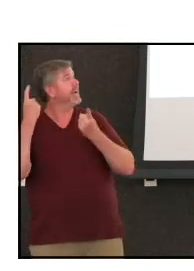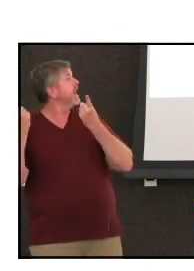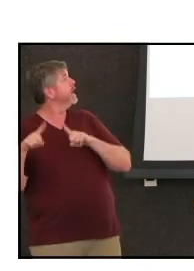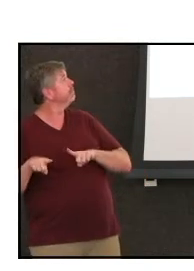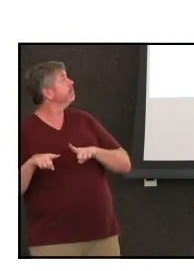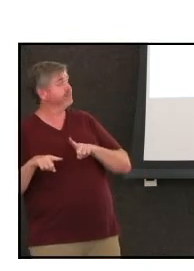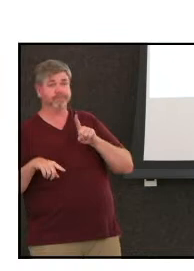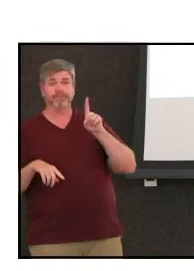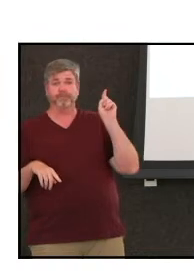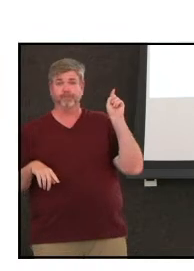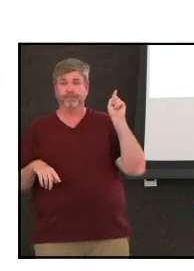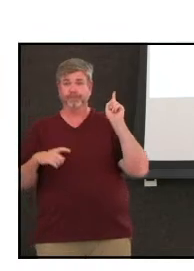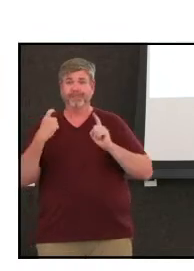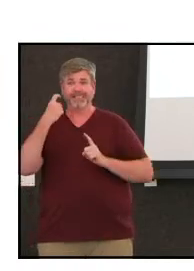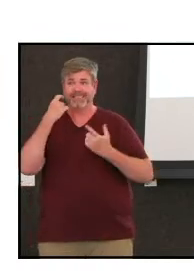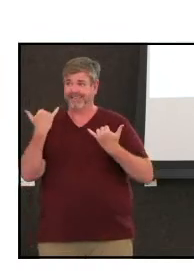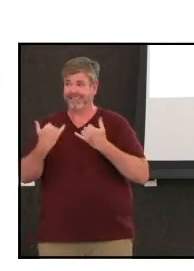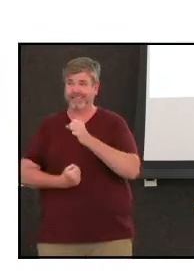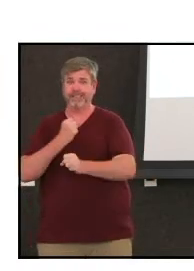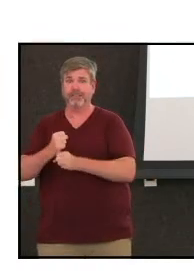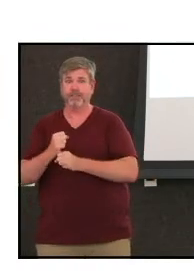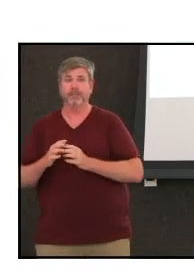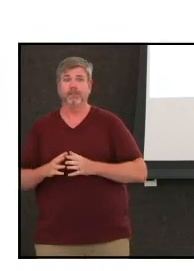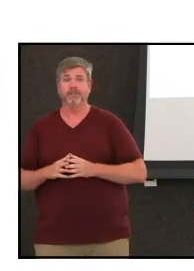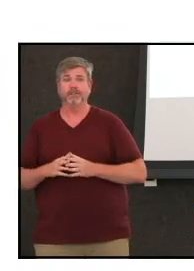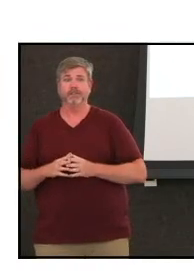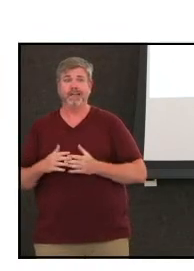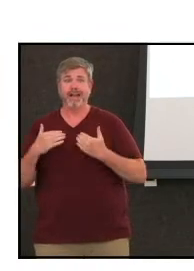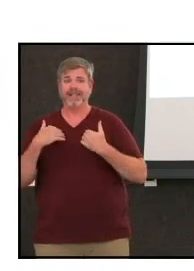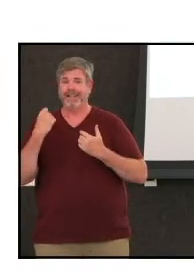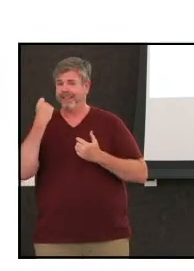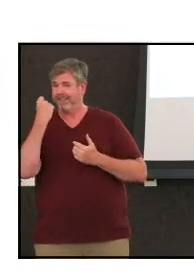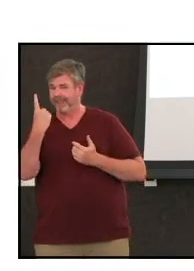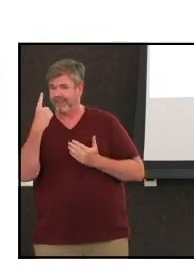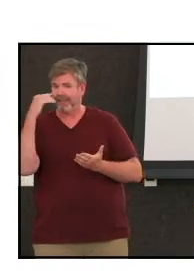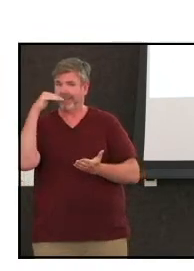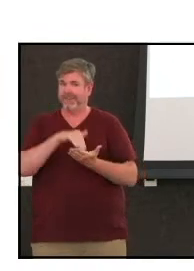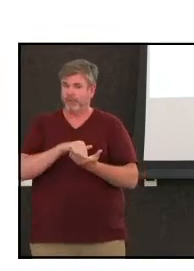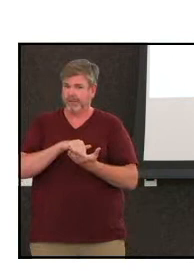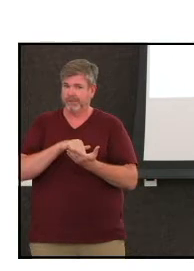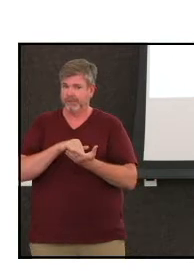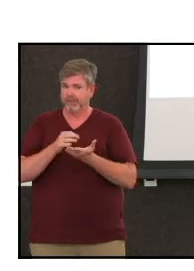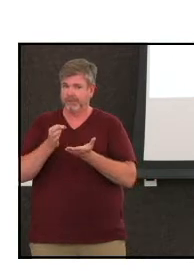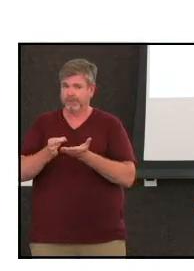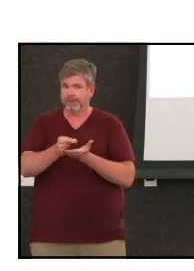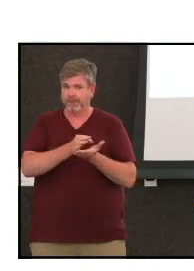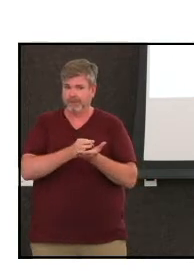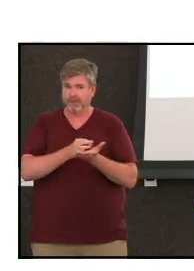Earlier this year, we seized approximately 11,000 fentanyl pills, which is by far the largest seizure in our